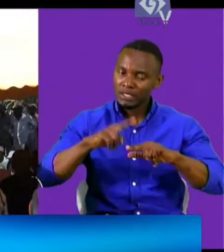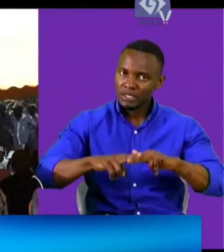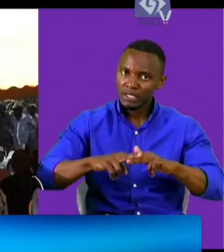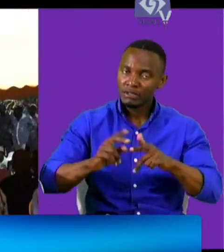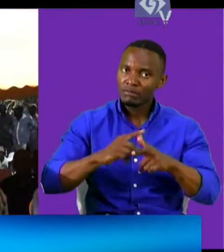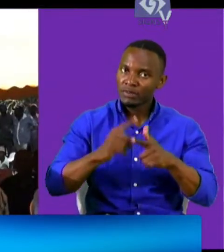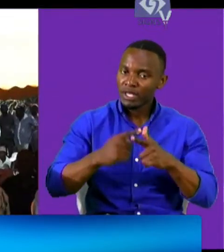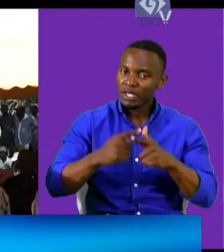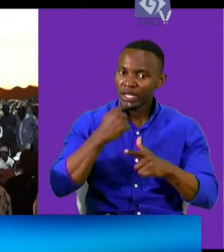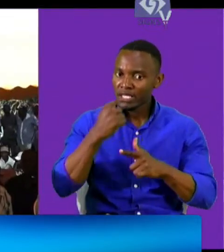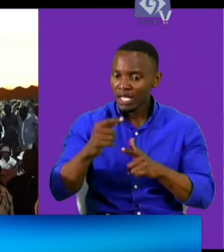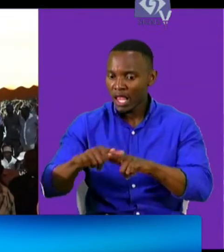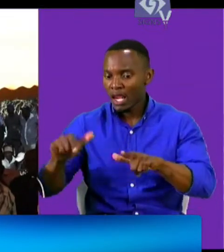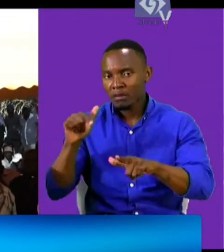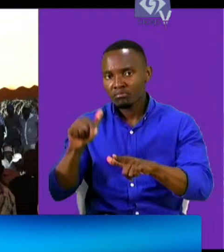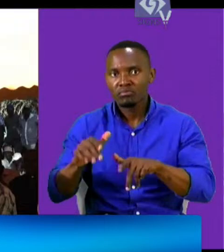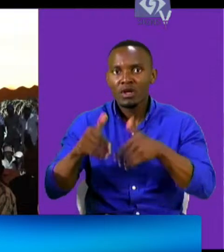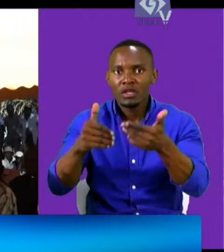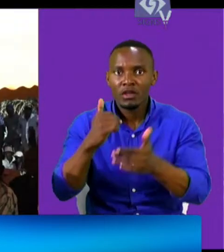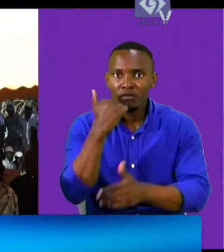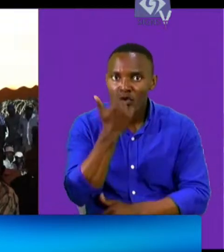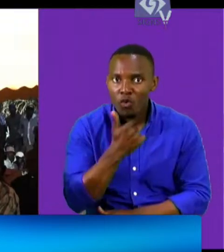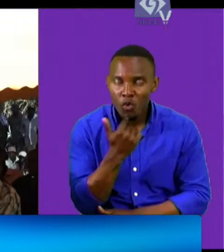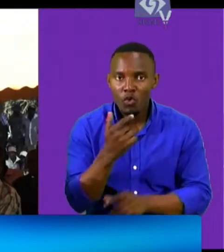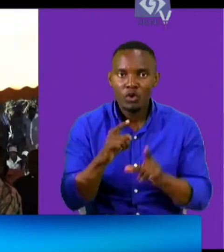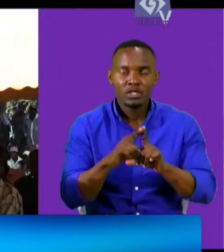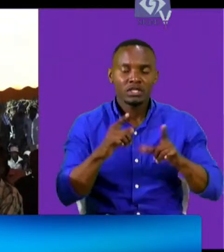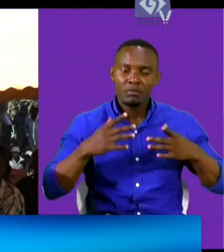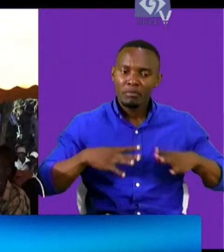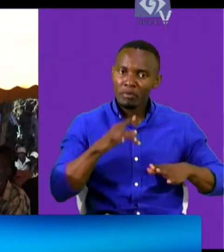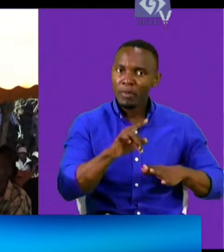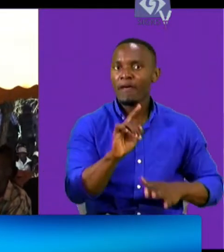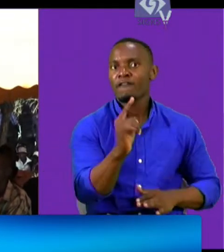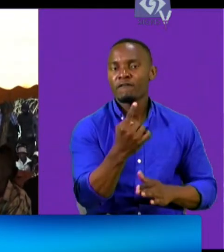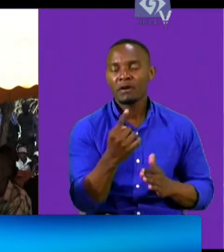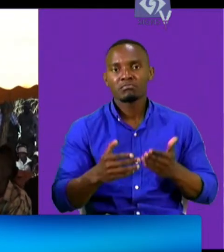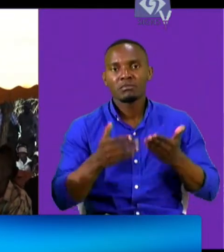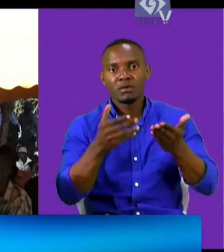shamba itapewa nani. Wale wako huko kwanza wapewa mashamba.